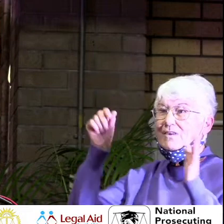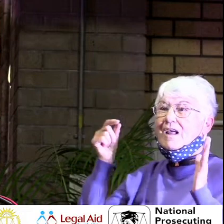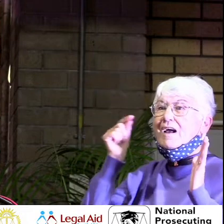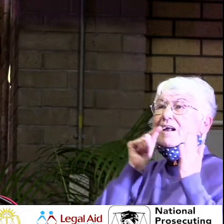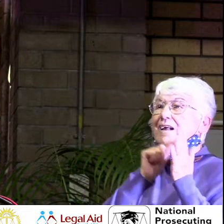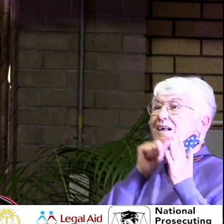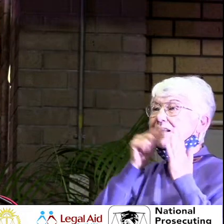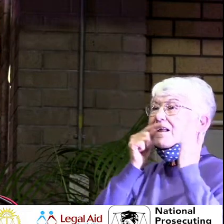082